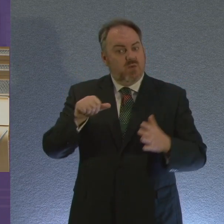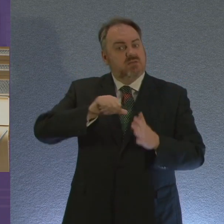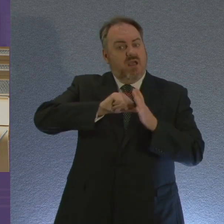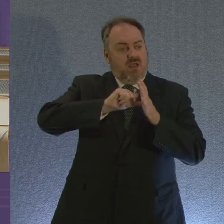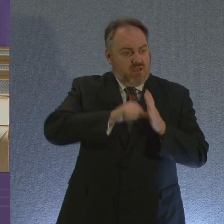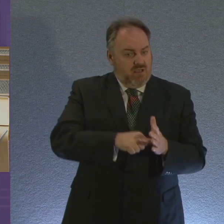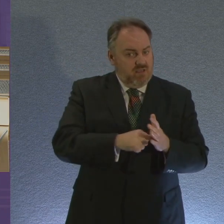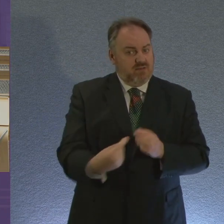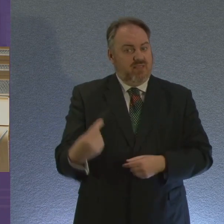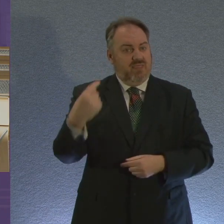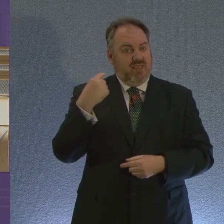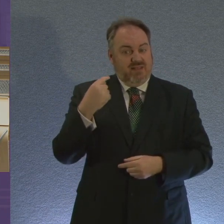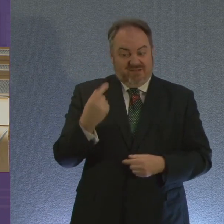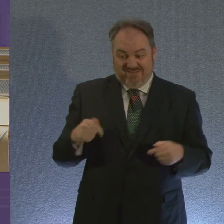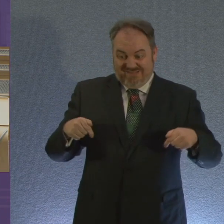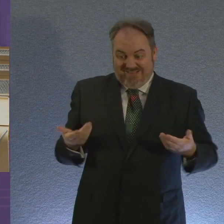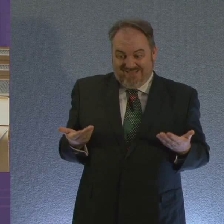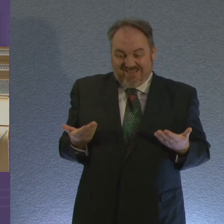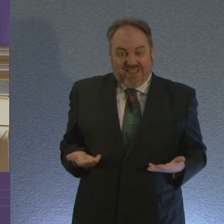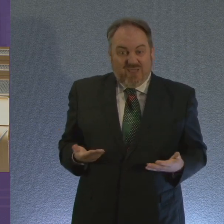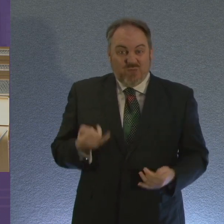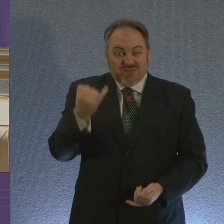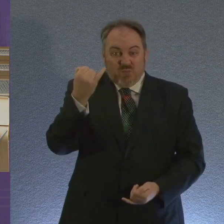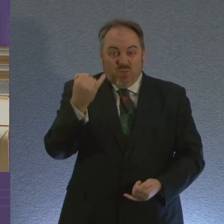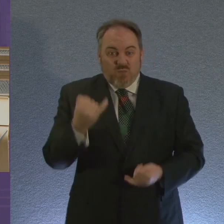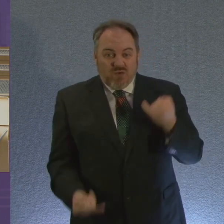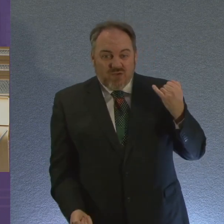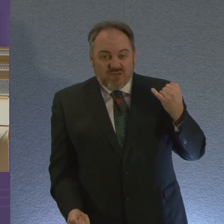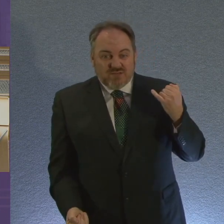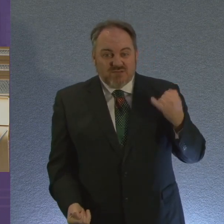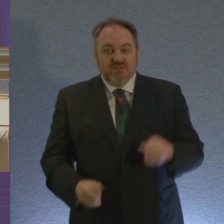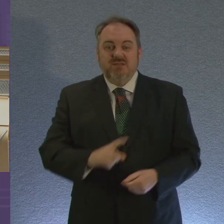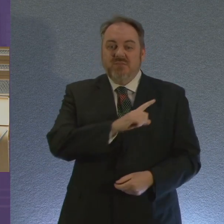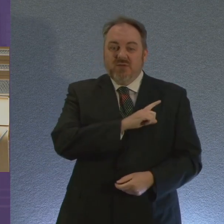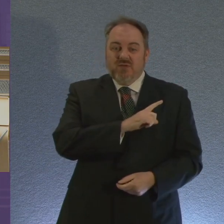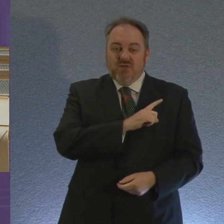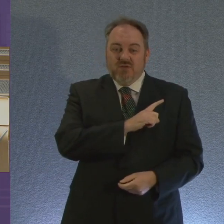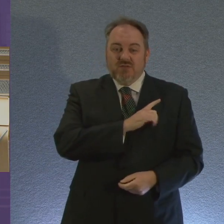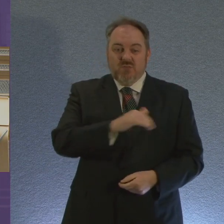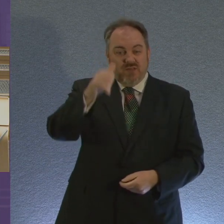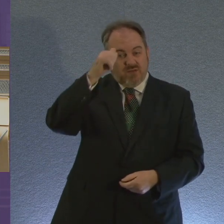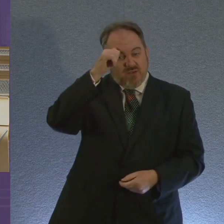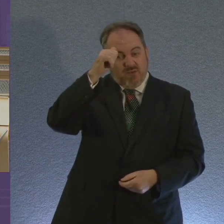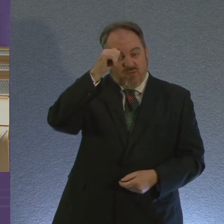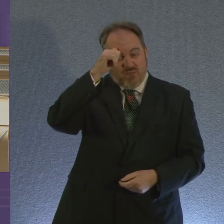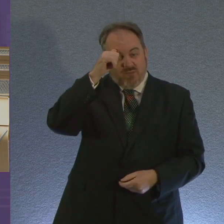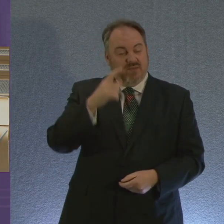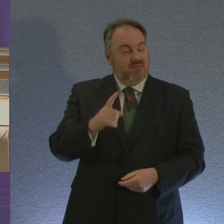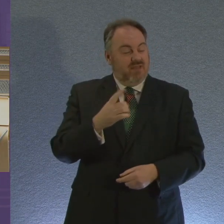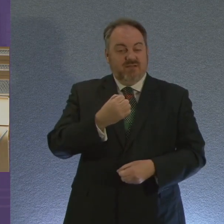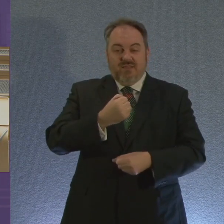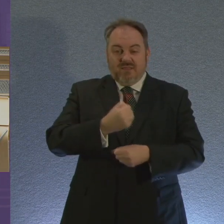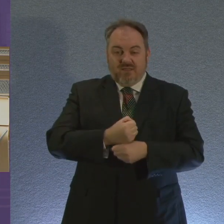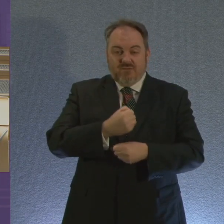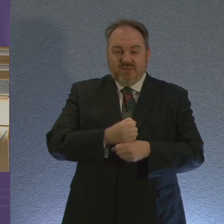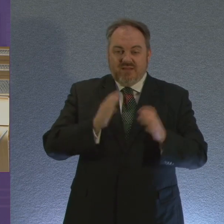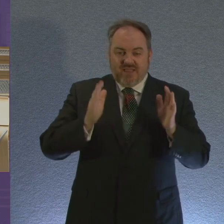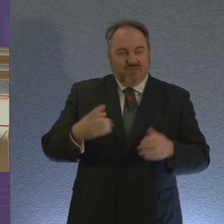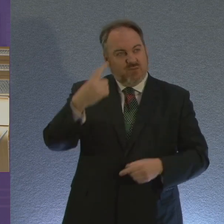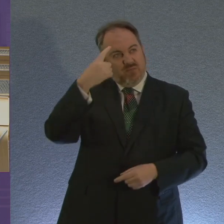period. So I welcome everything the government has done here, but there are some things I would like the government to consider going forward. I tend to agree with